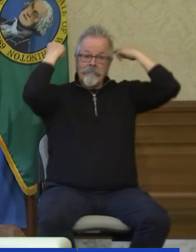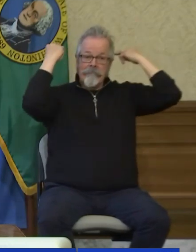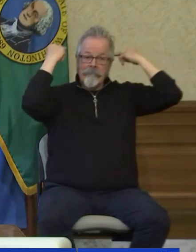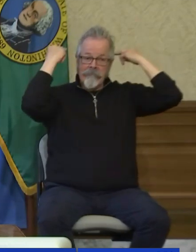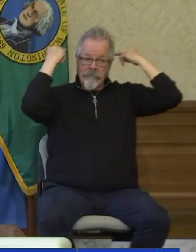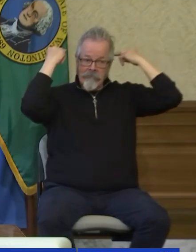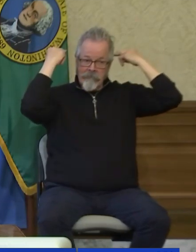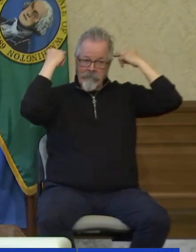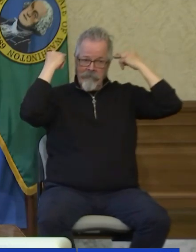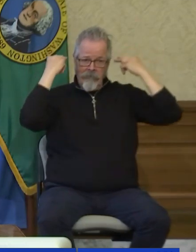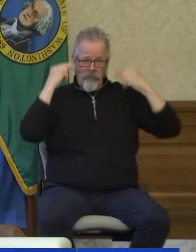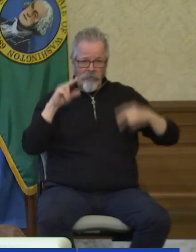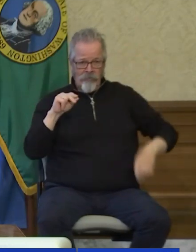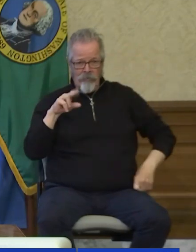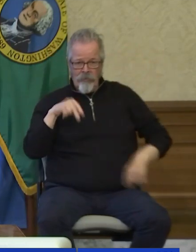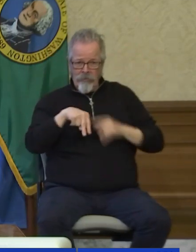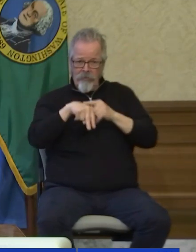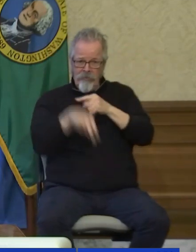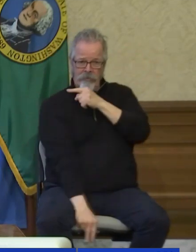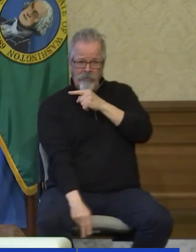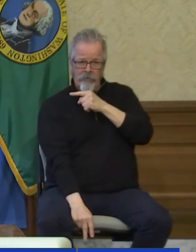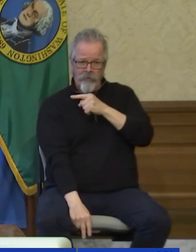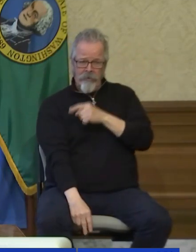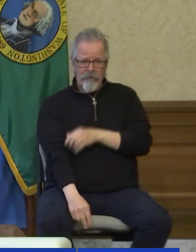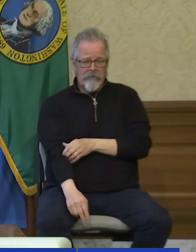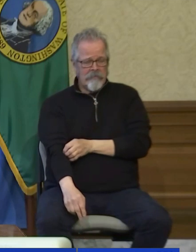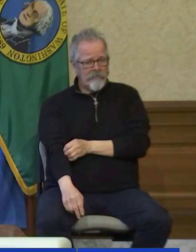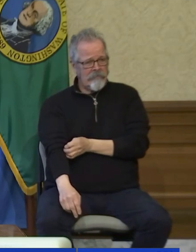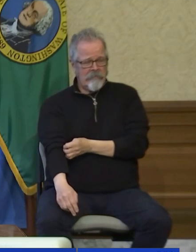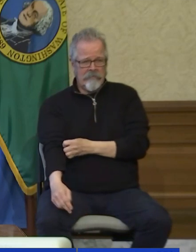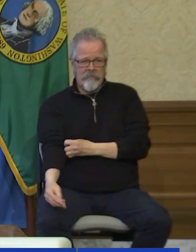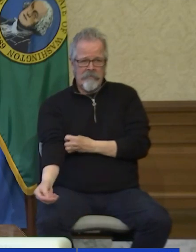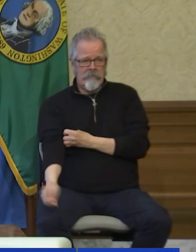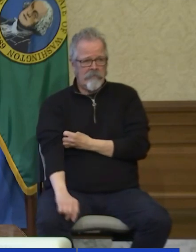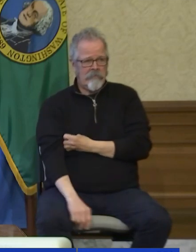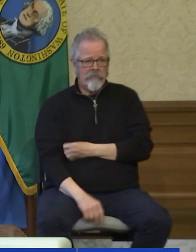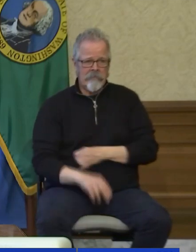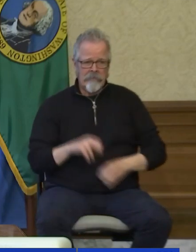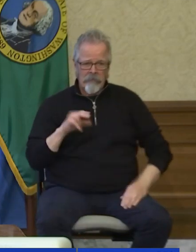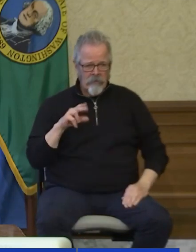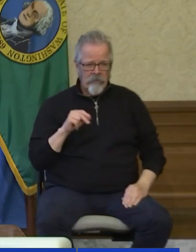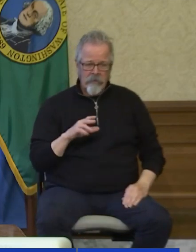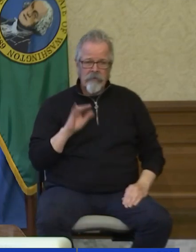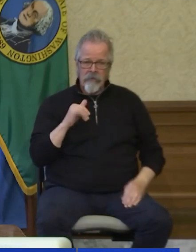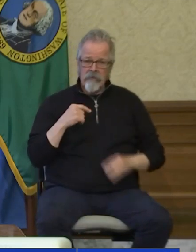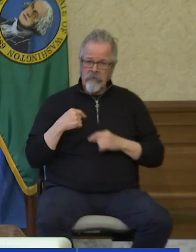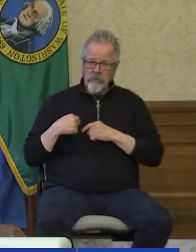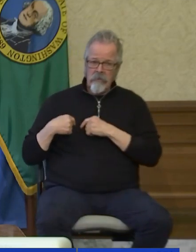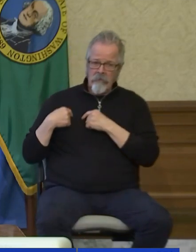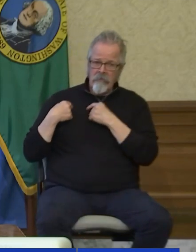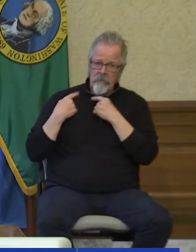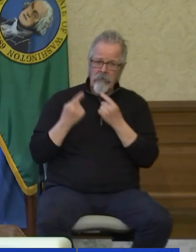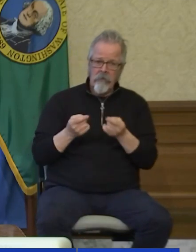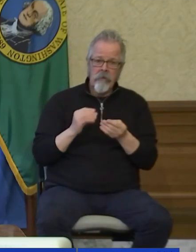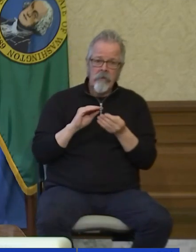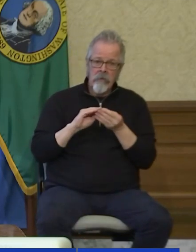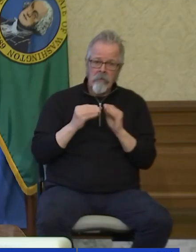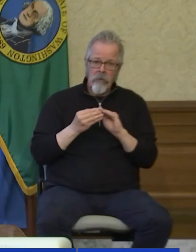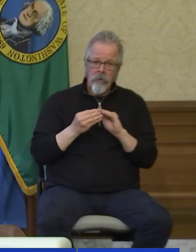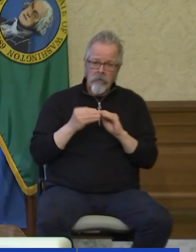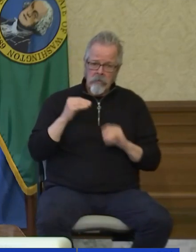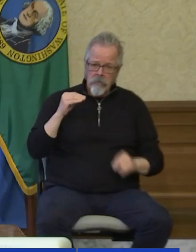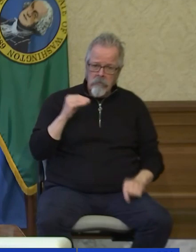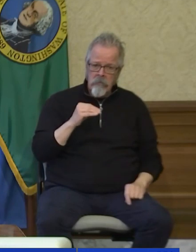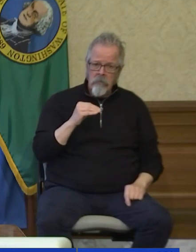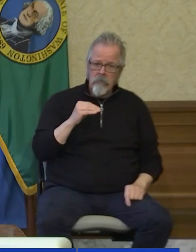successful to date in slowing the progress of this disease. But if we cut the straps right now, we're going to have a